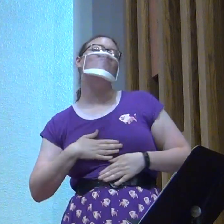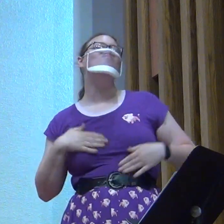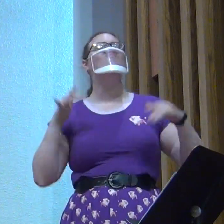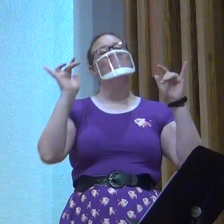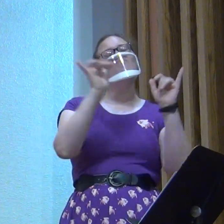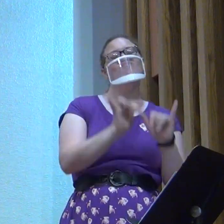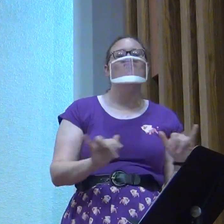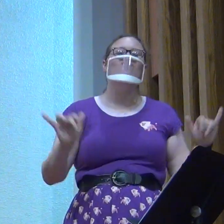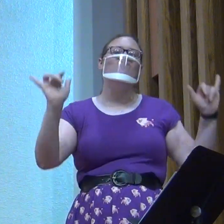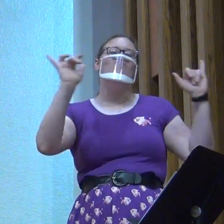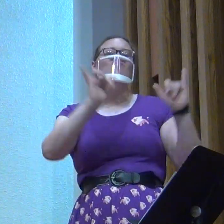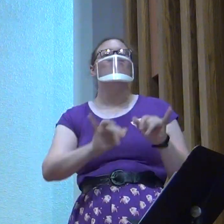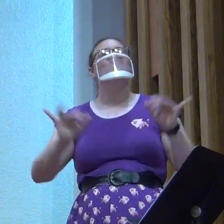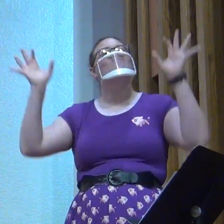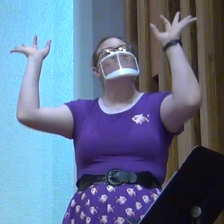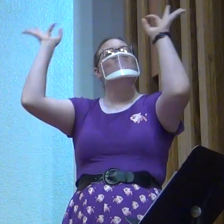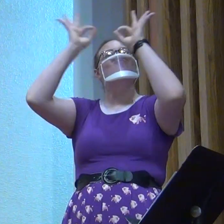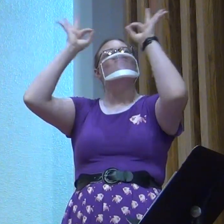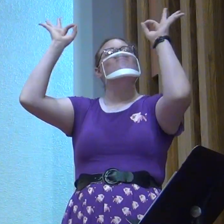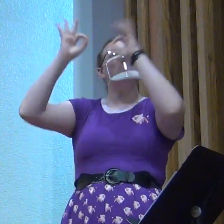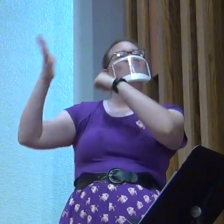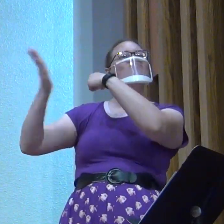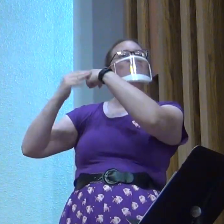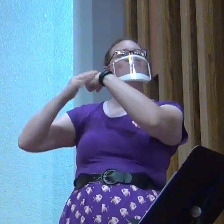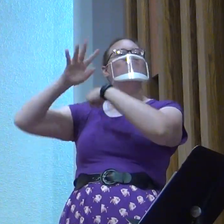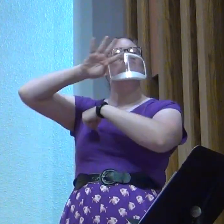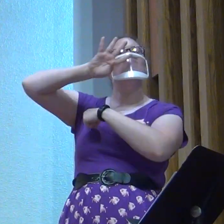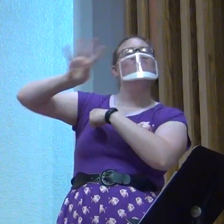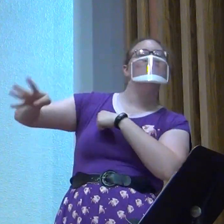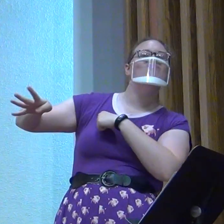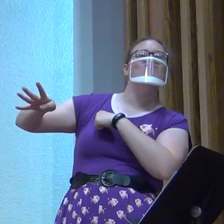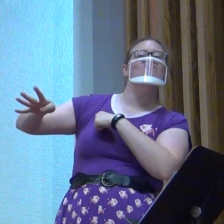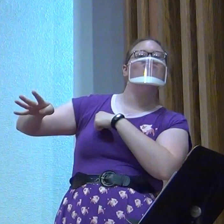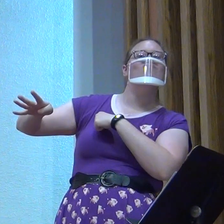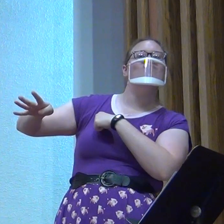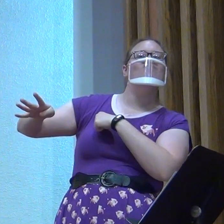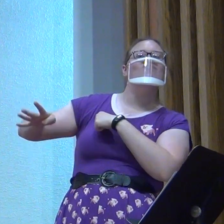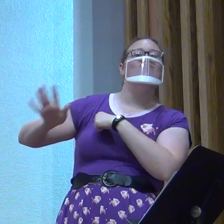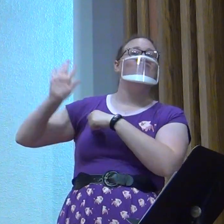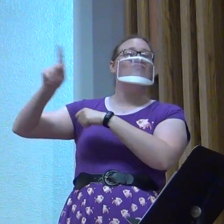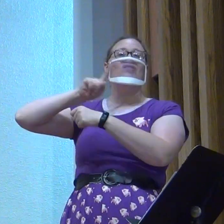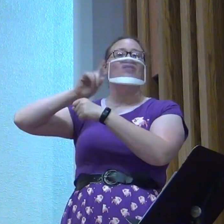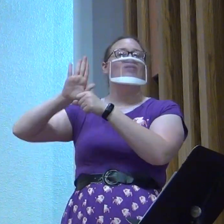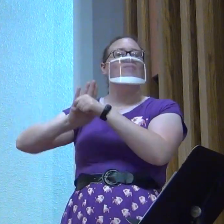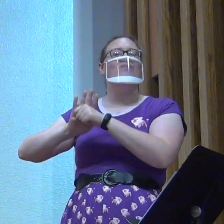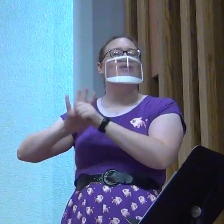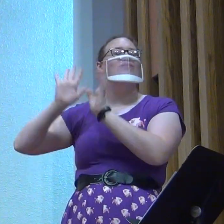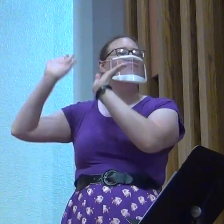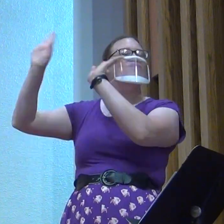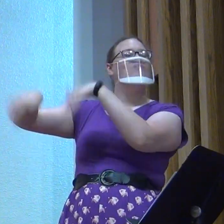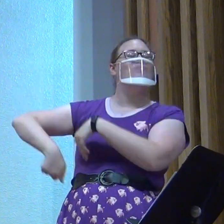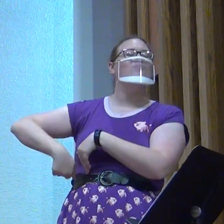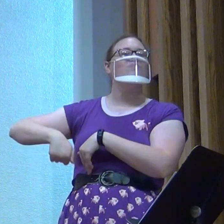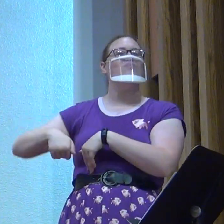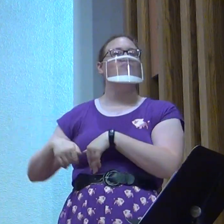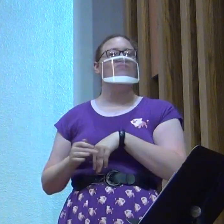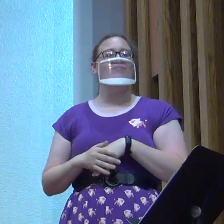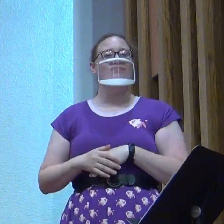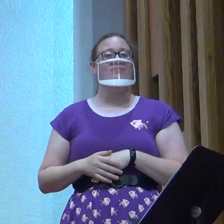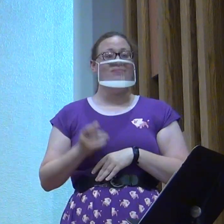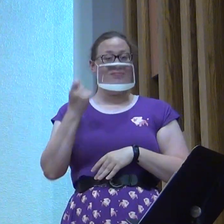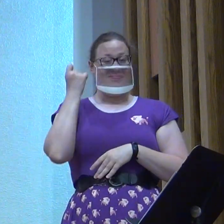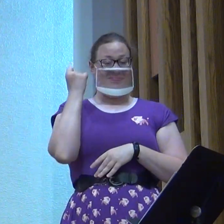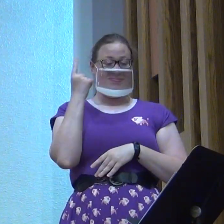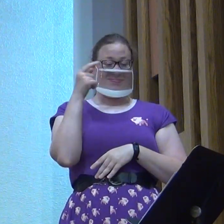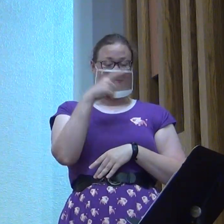and oblivious to the warnings, unheeding the promises, and though they